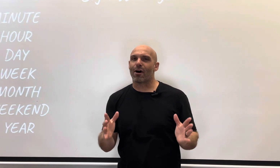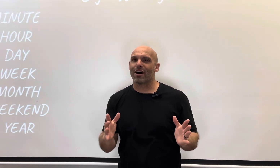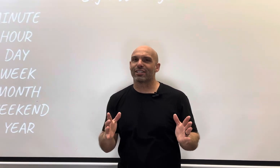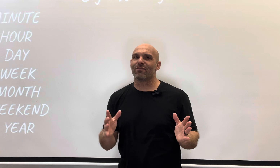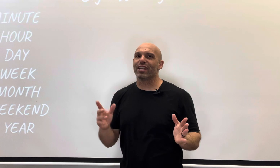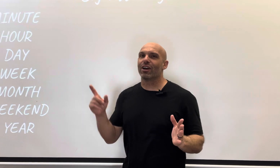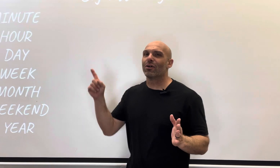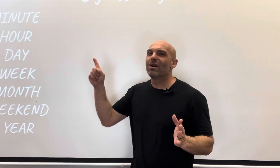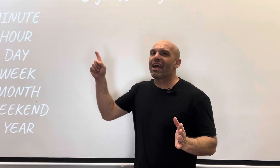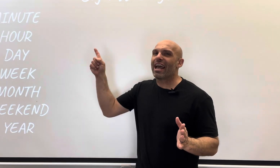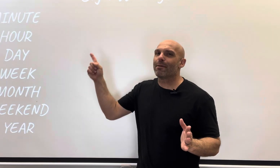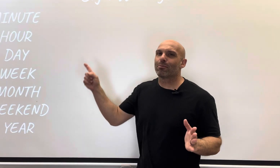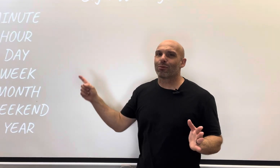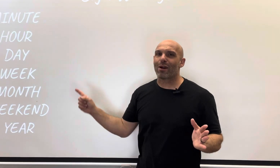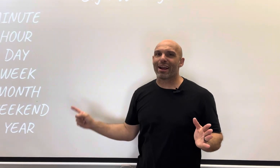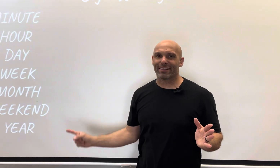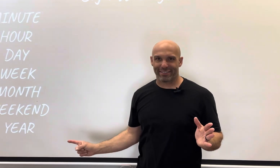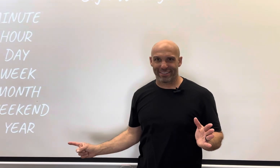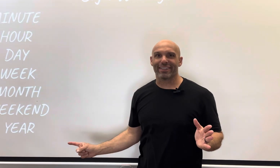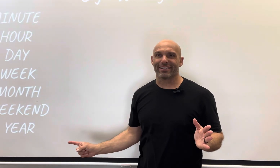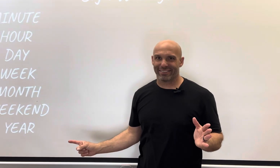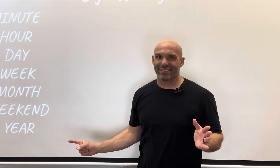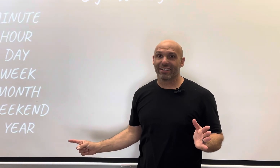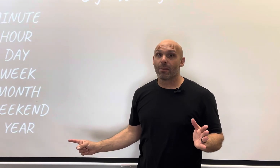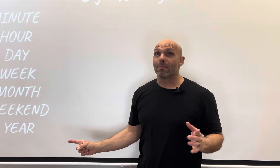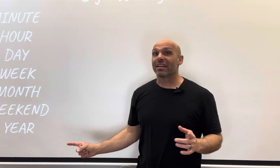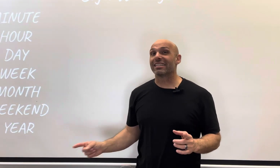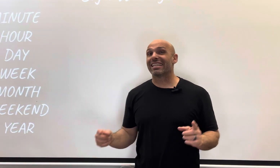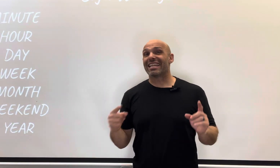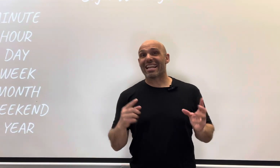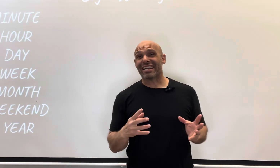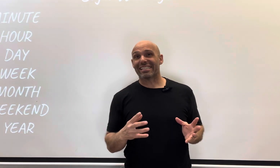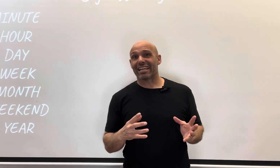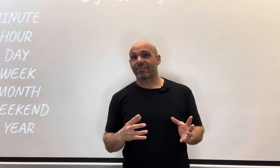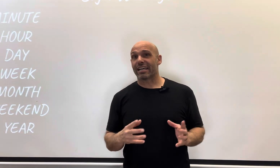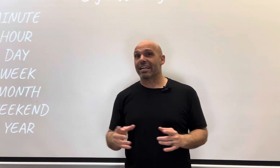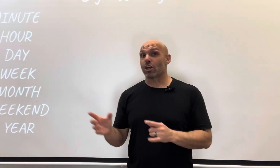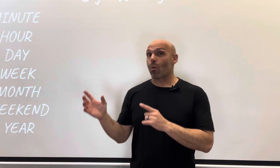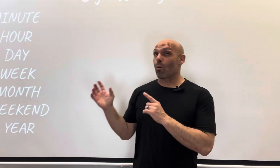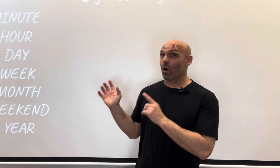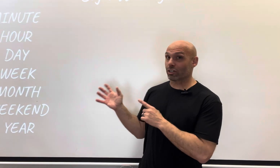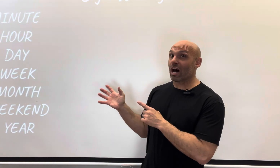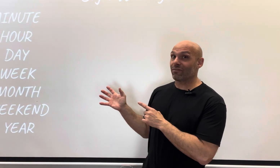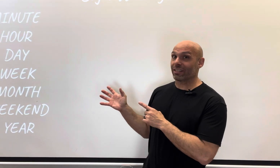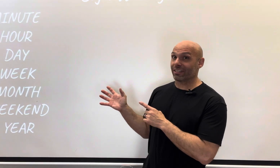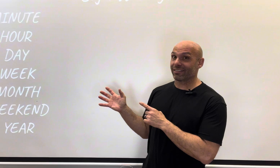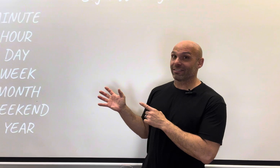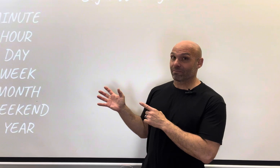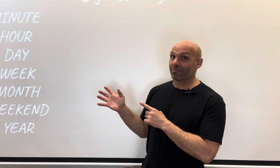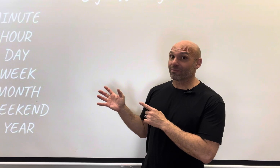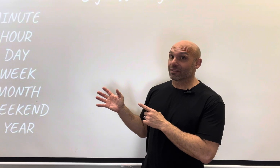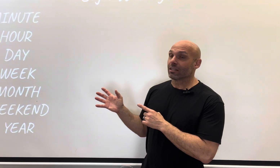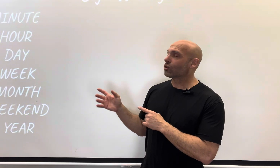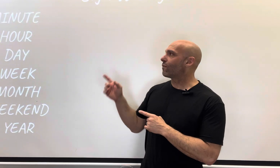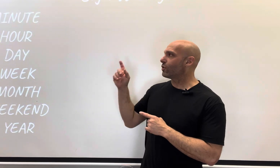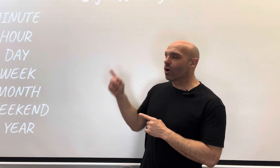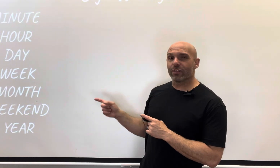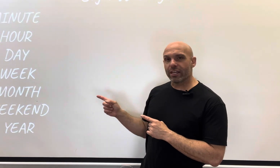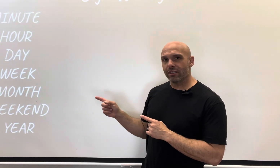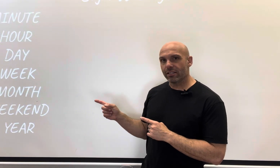pause the video and practice these because the next set of signs works off of these. So if you know these,